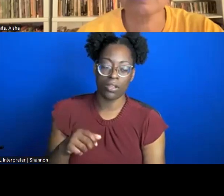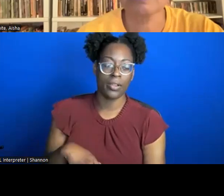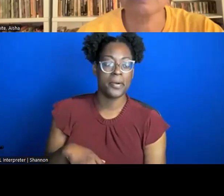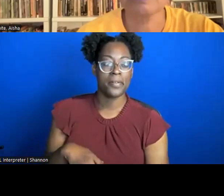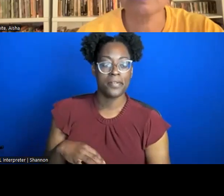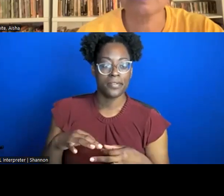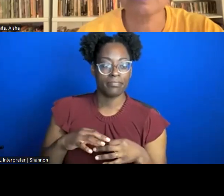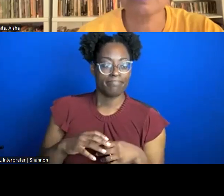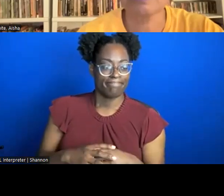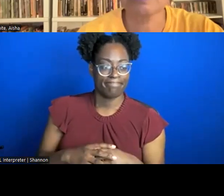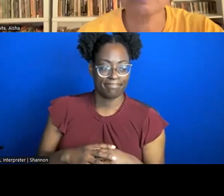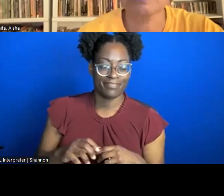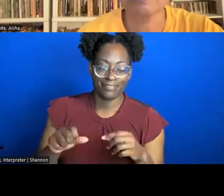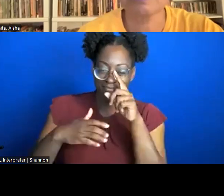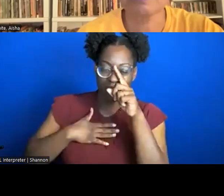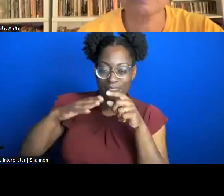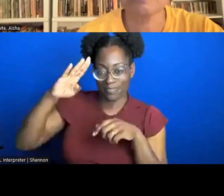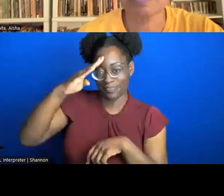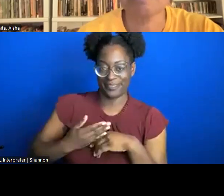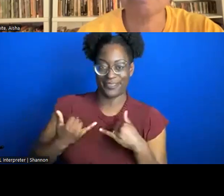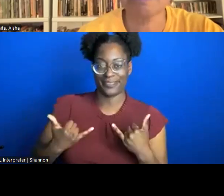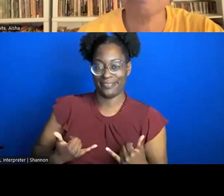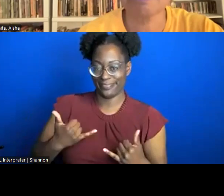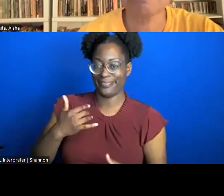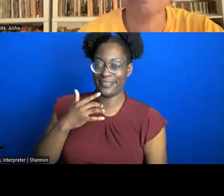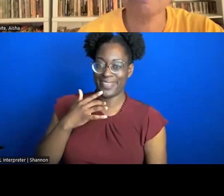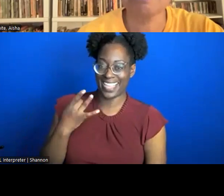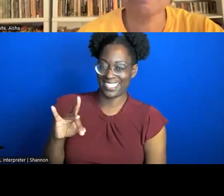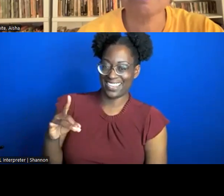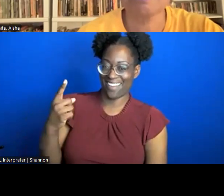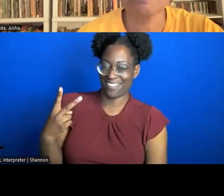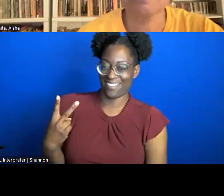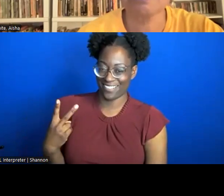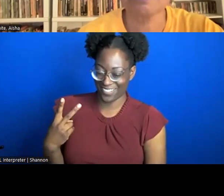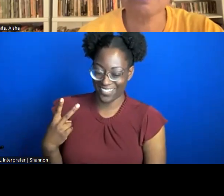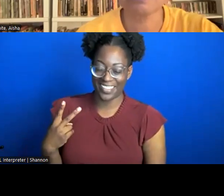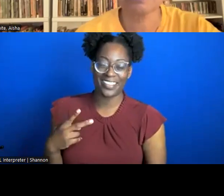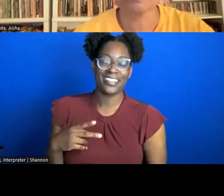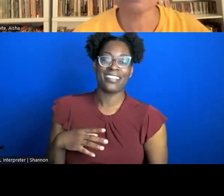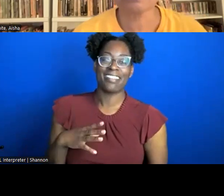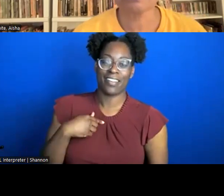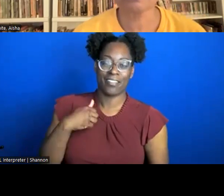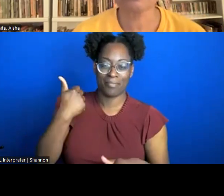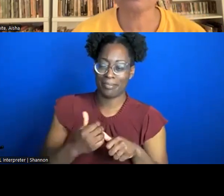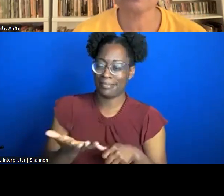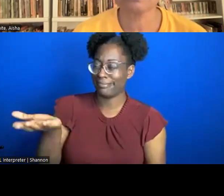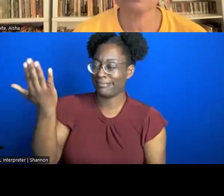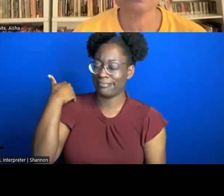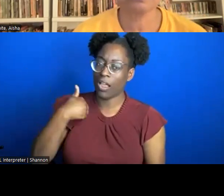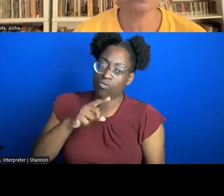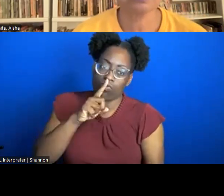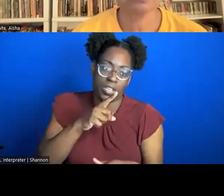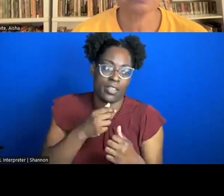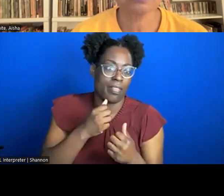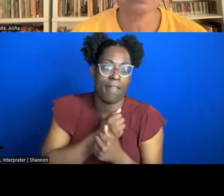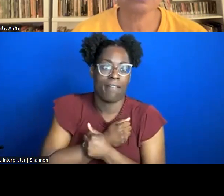because, and early childhood, because that's my jam. And I remember when I went to look at preschools, I kind of